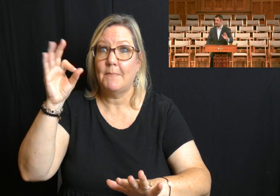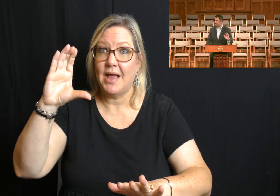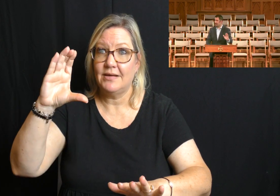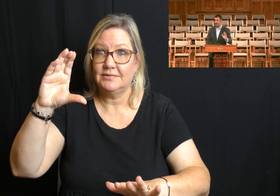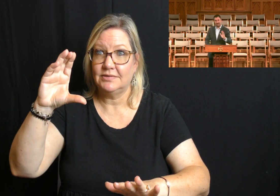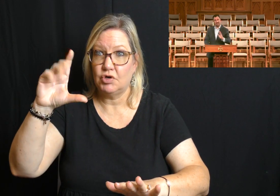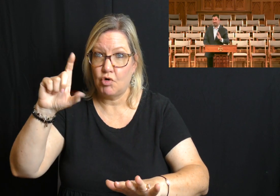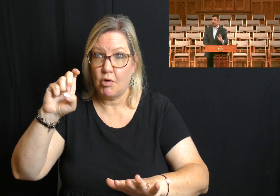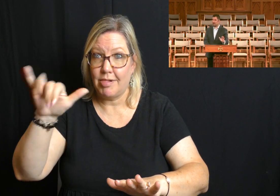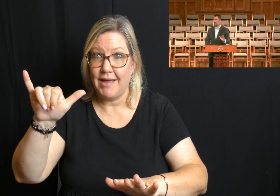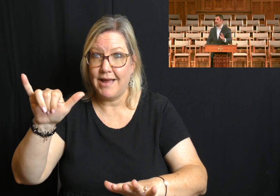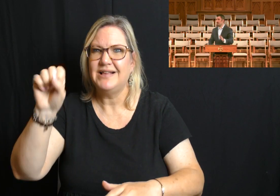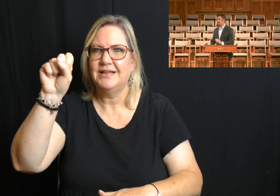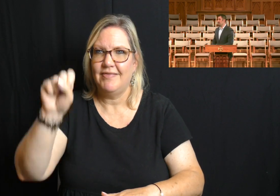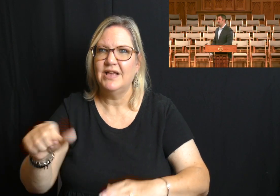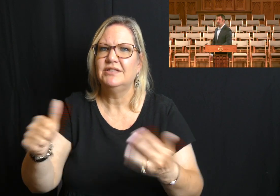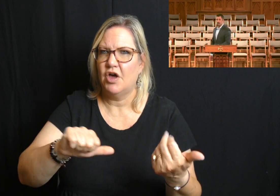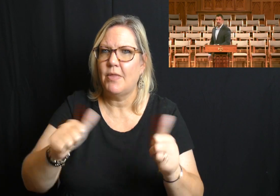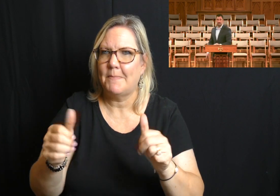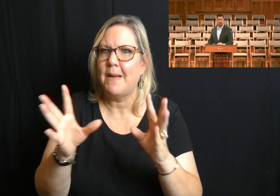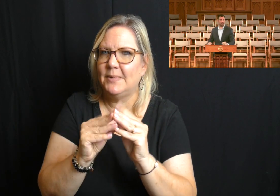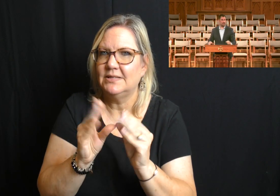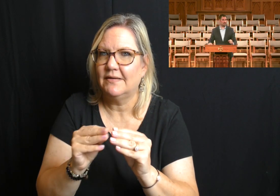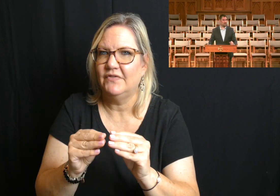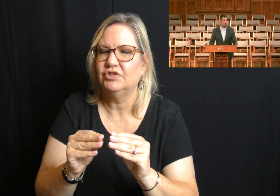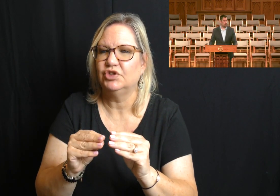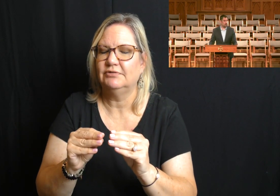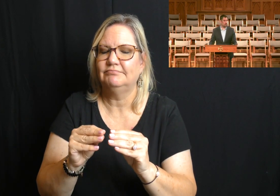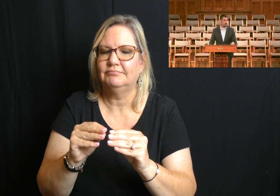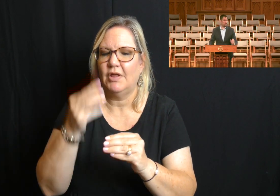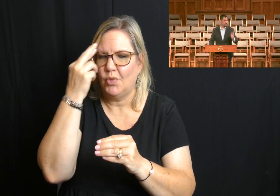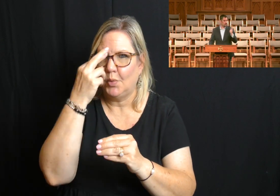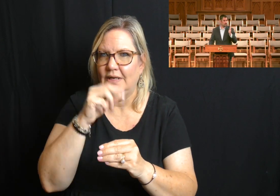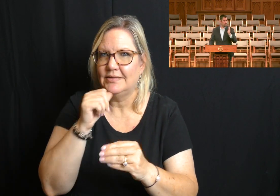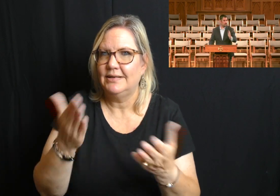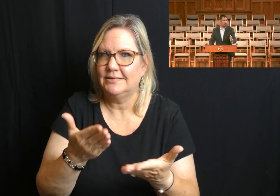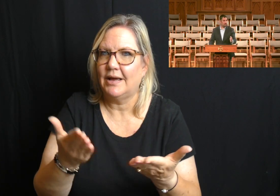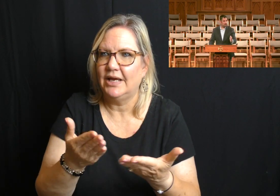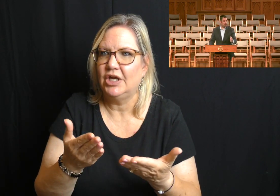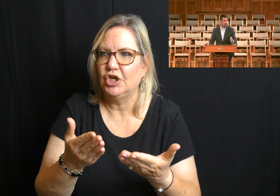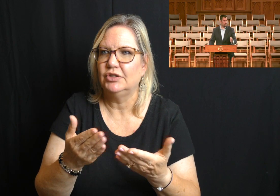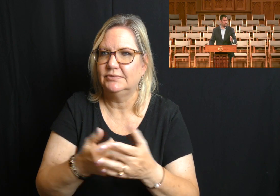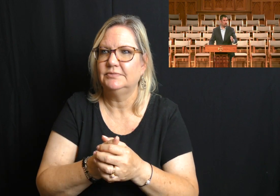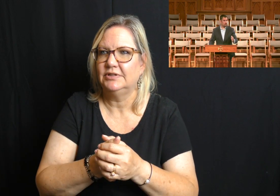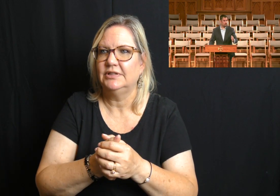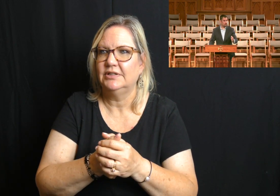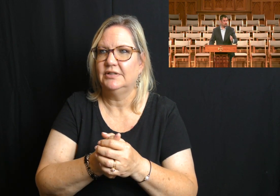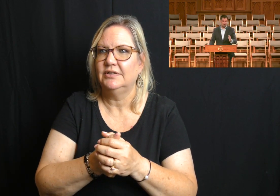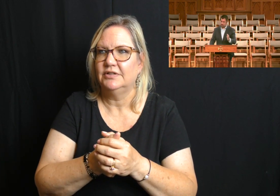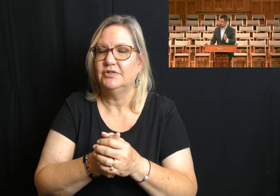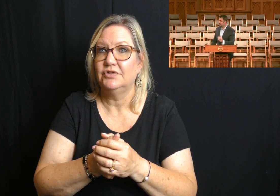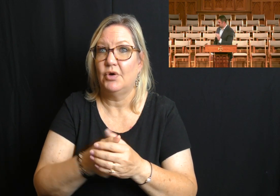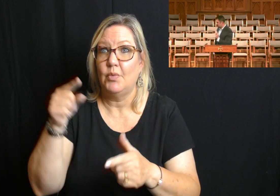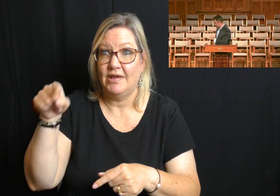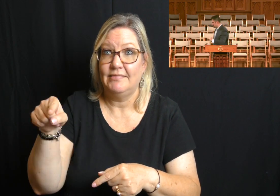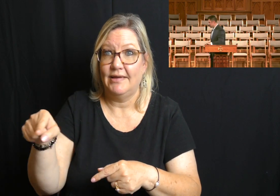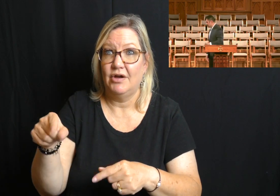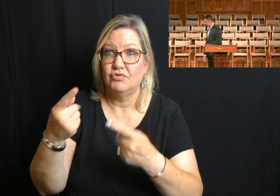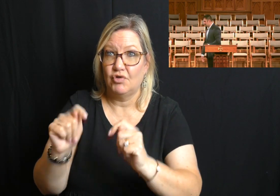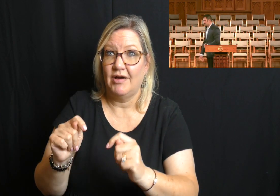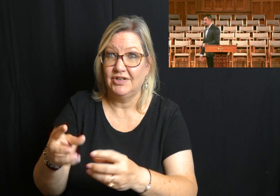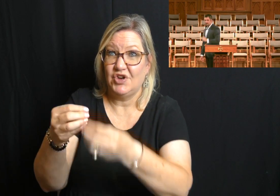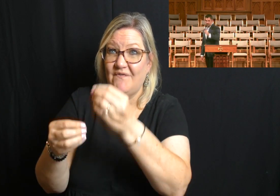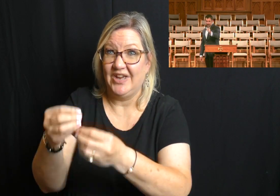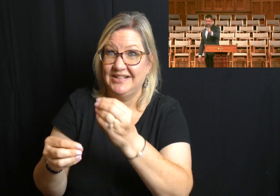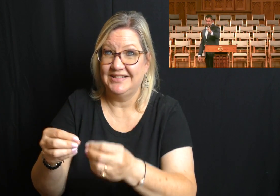I forget, he would not let me leave that down. He's in New Orleans trying to fix the Southern Baptist Convention.